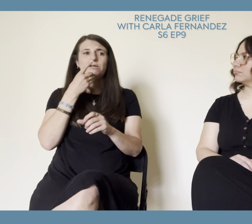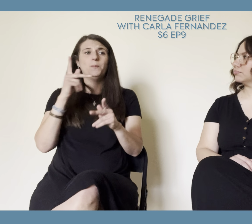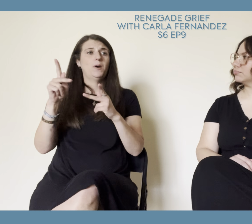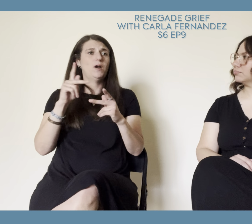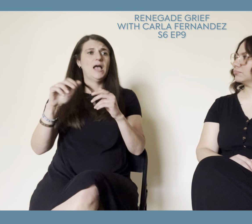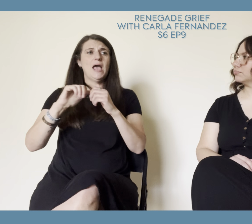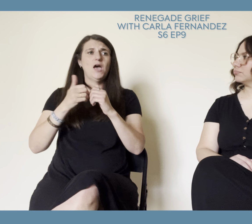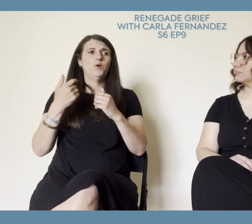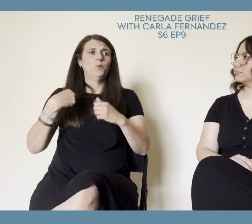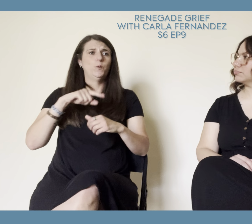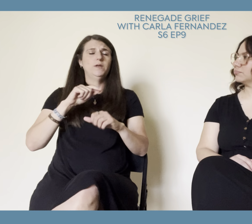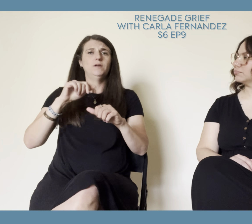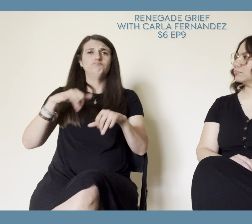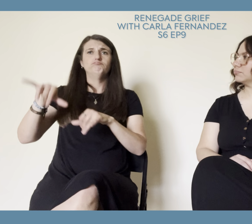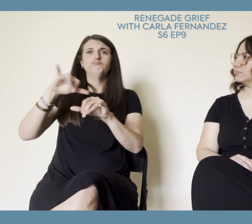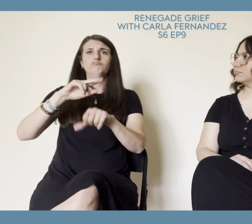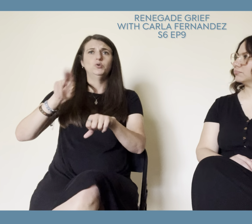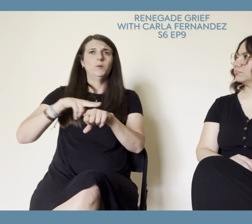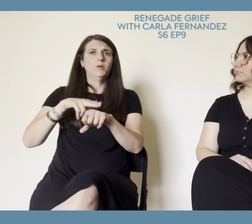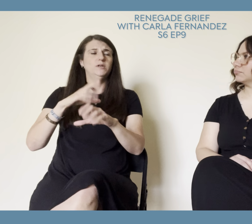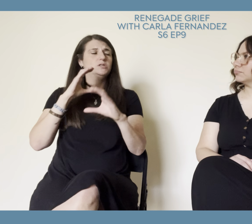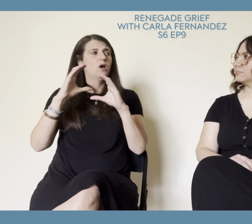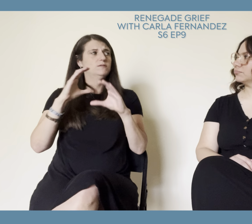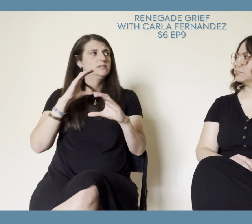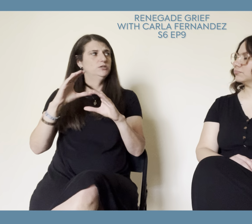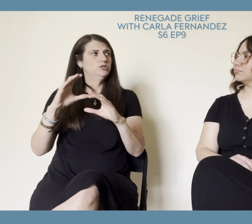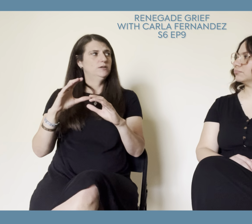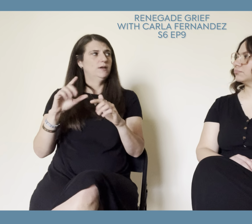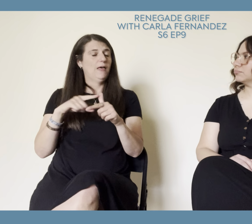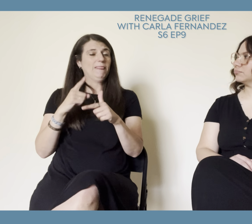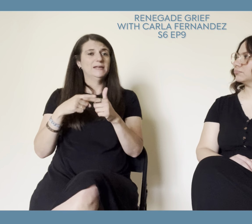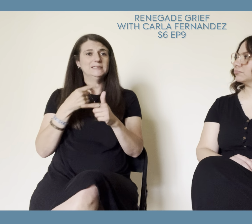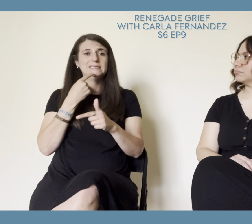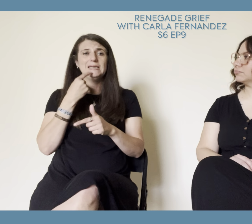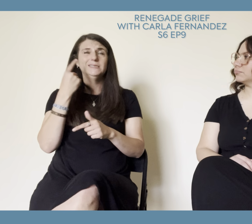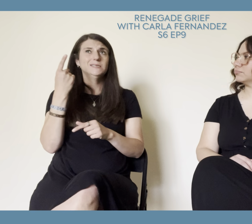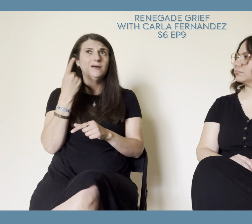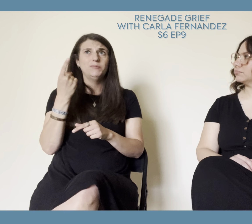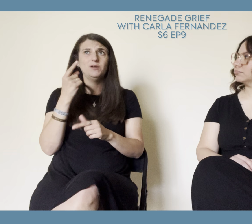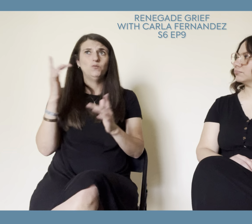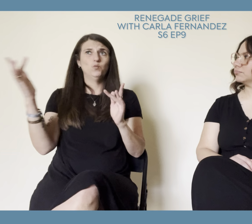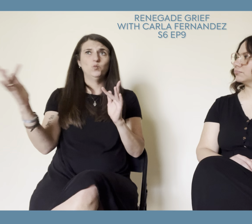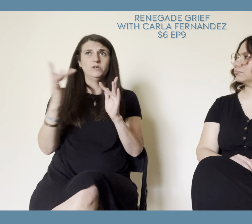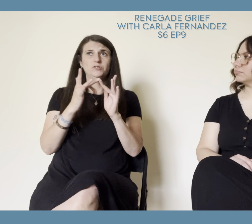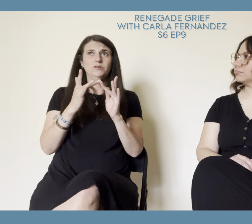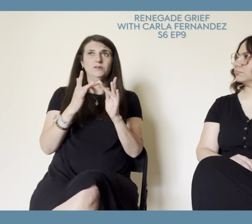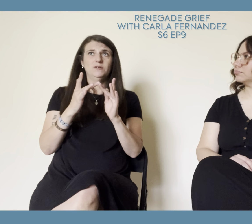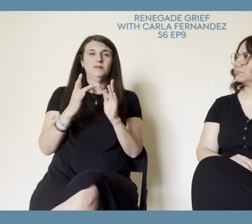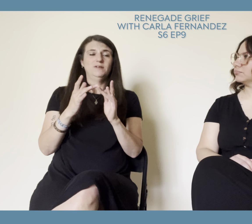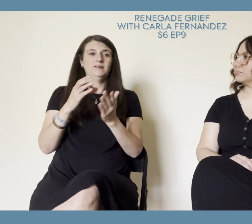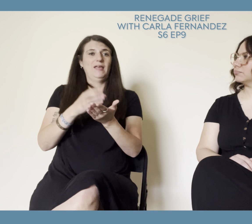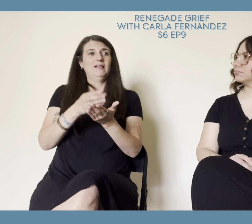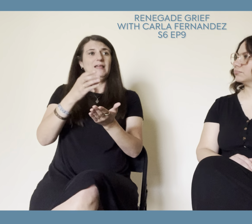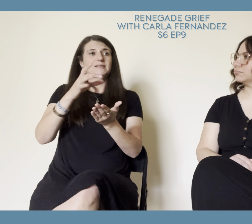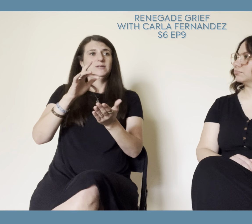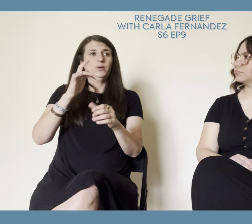normalize this conversation and just say something, reach out, refill the proverbial glass across the table.